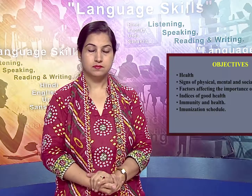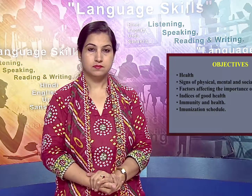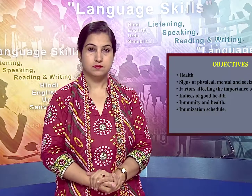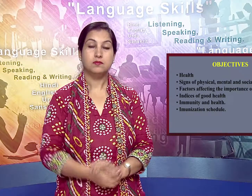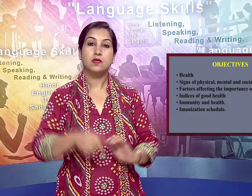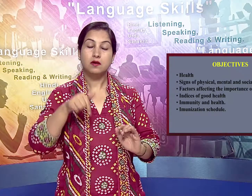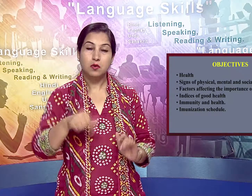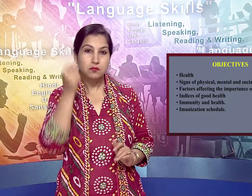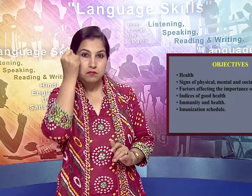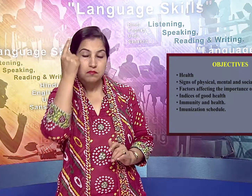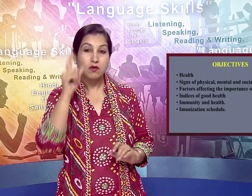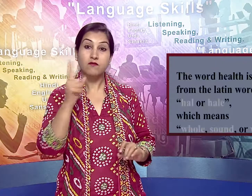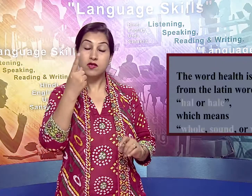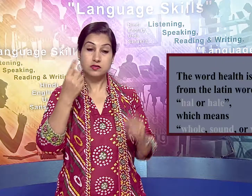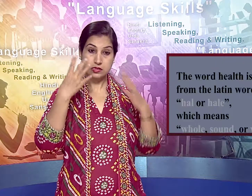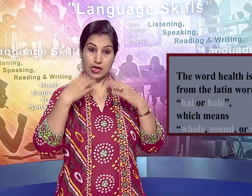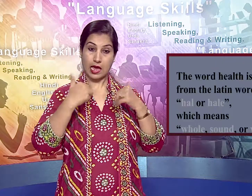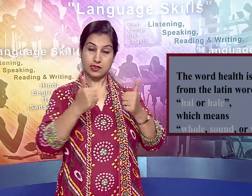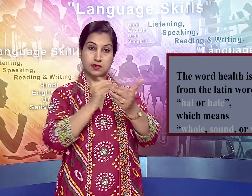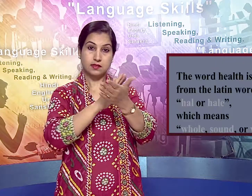Let's understand health first.